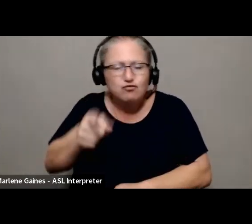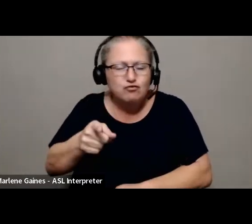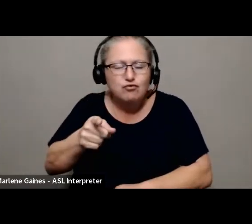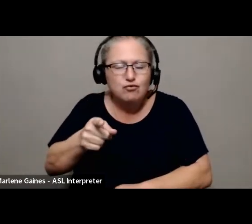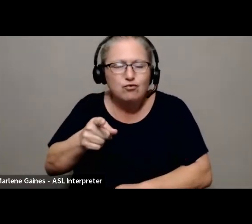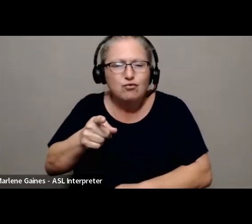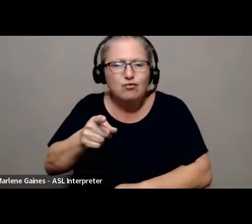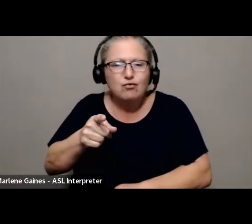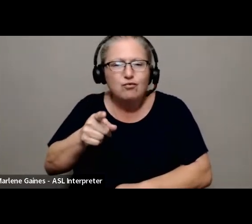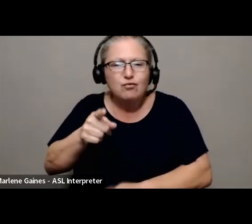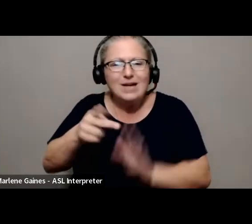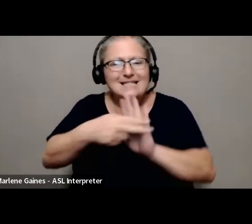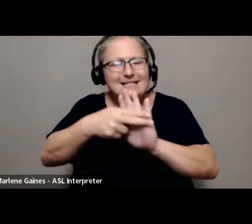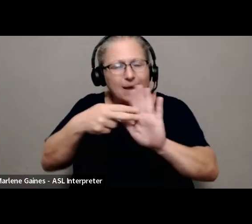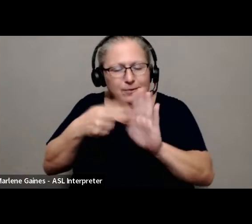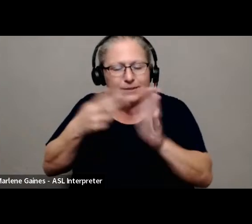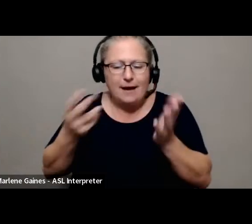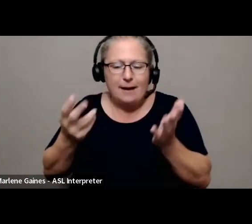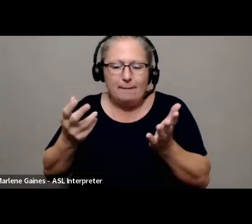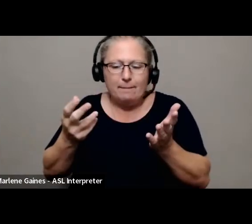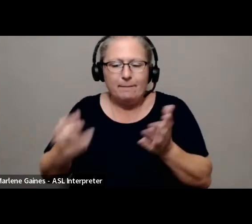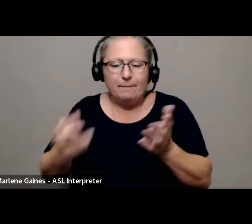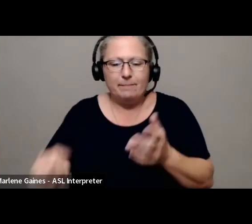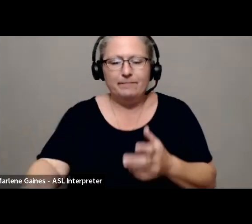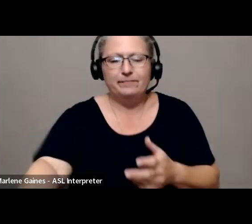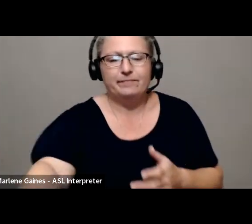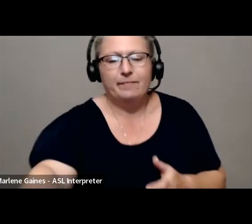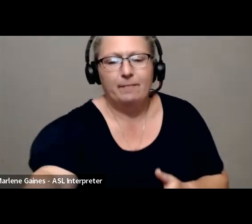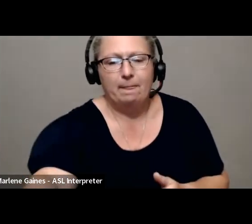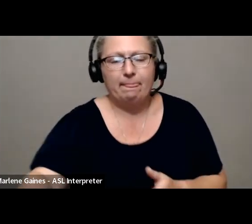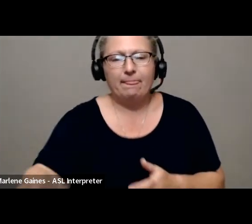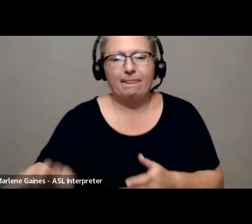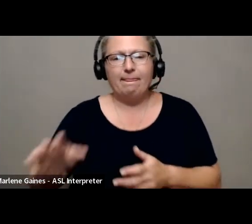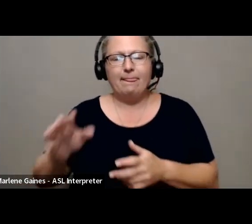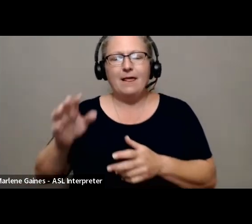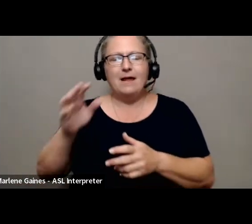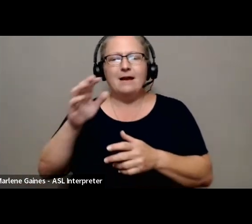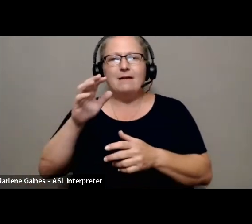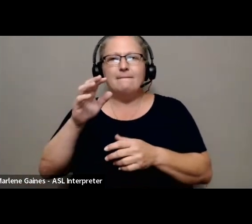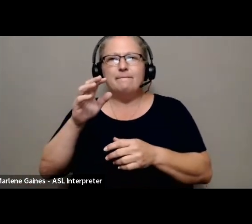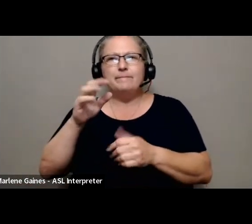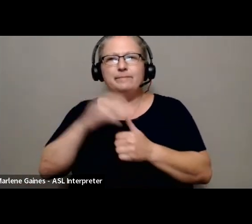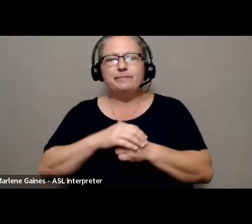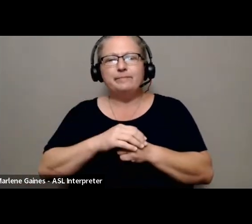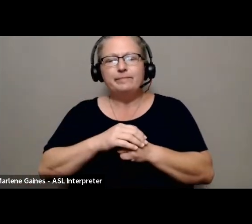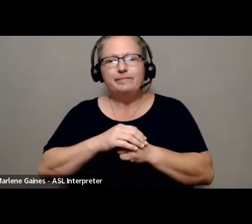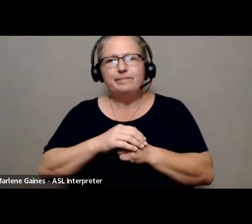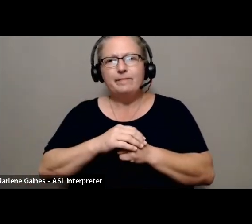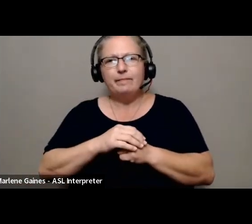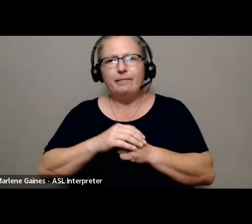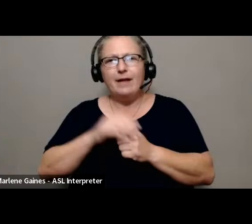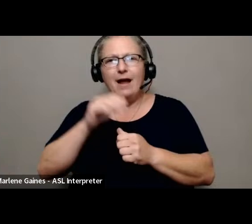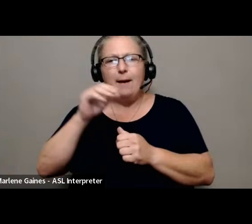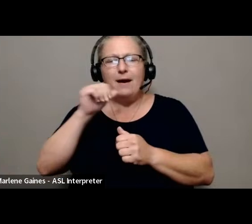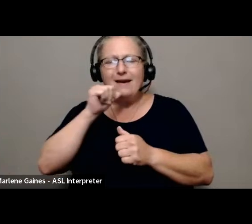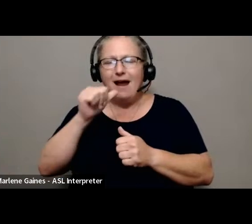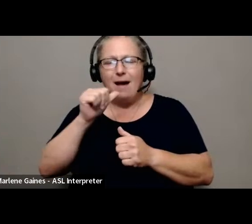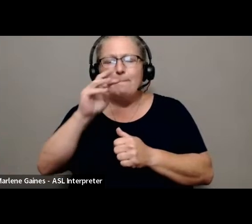That is a stereotype. It's misinformation. So here's the other